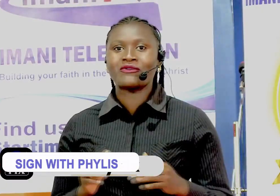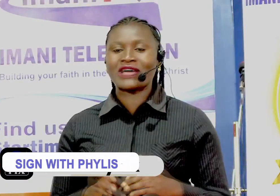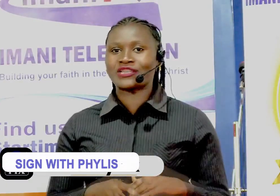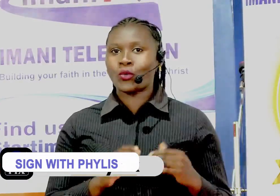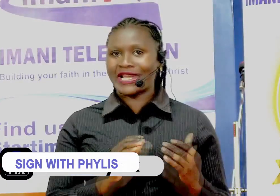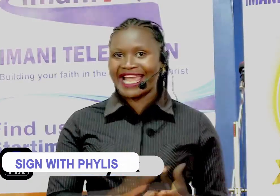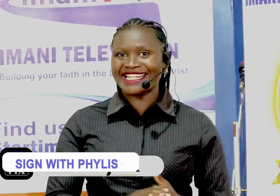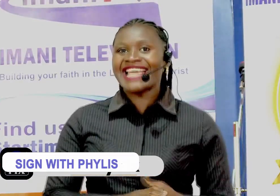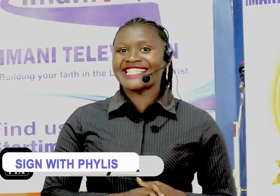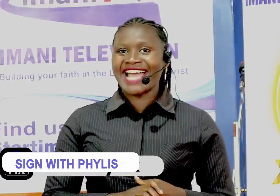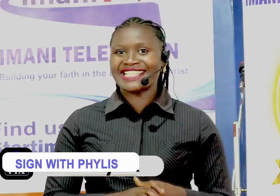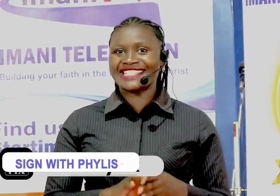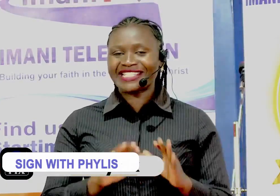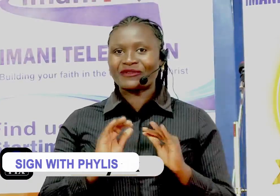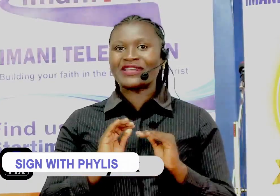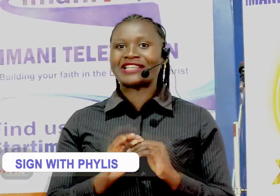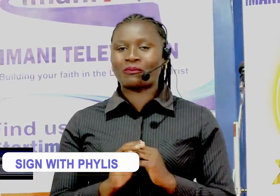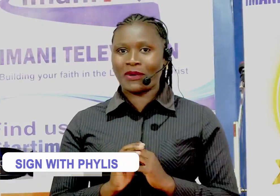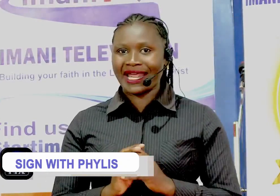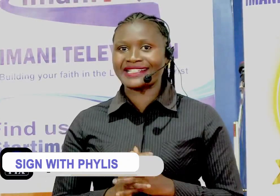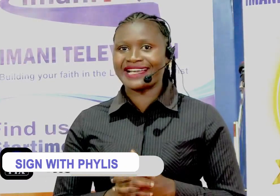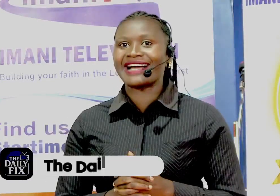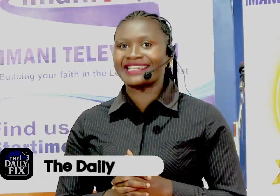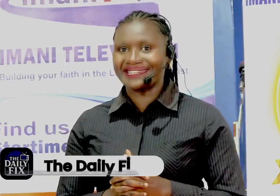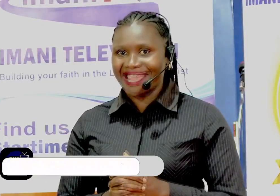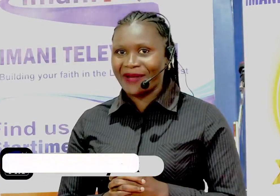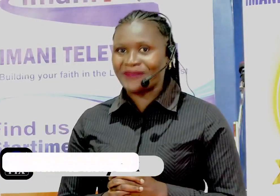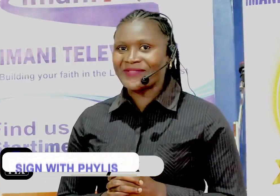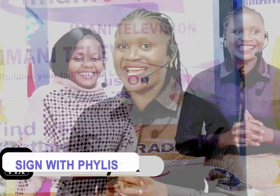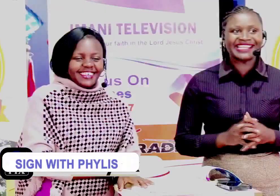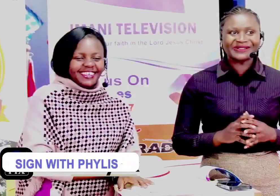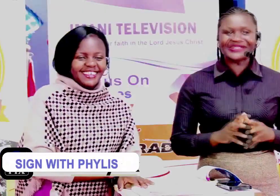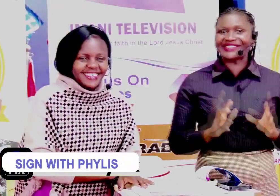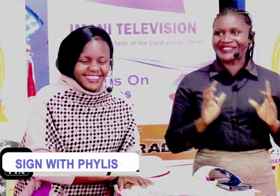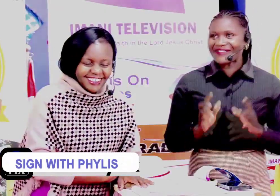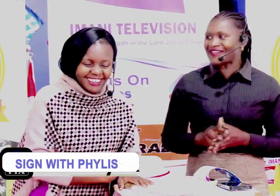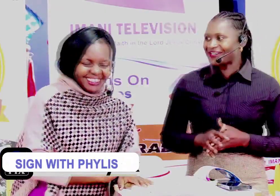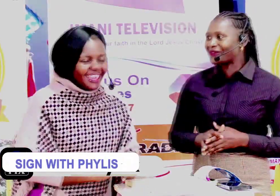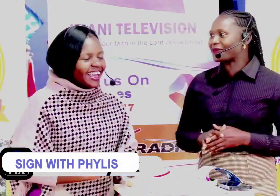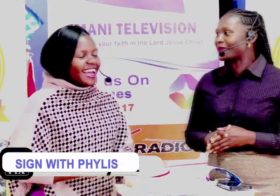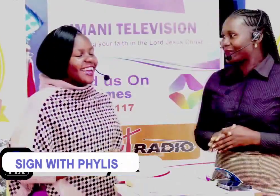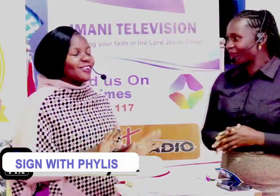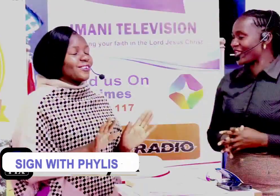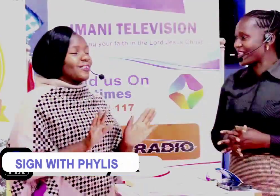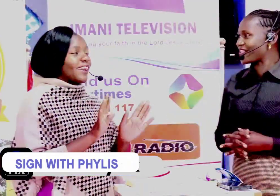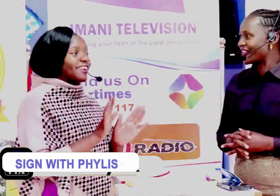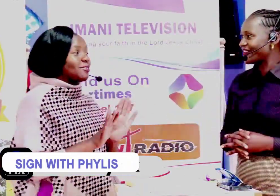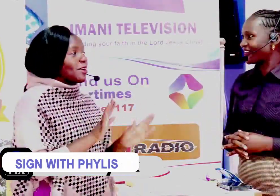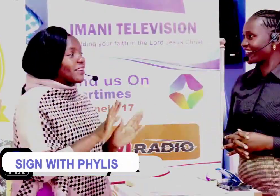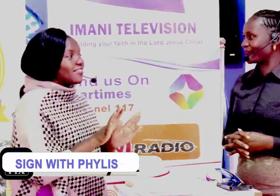we learned. She has just finger spelled a name, and it was so wonderful. I don't know if I remember totally